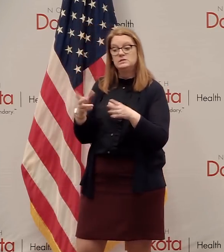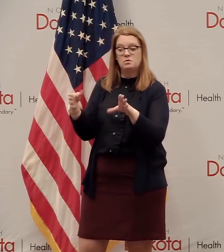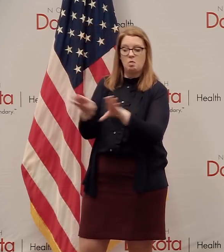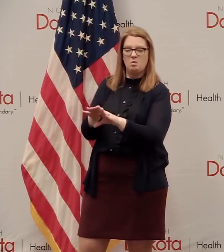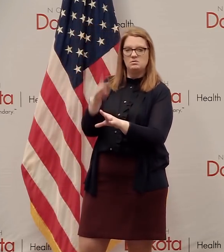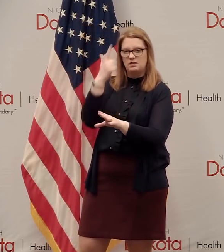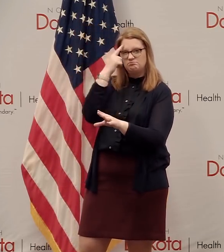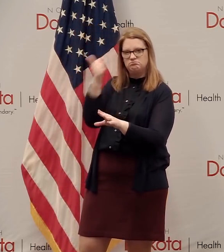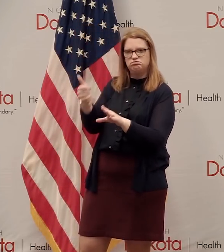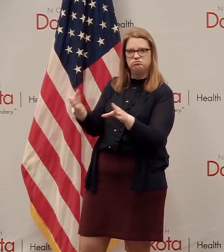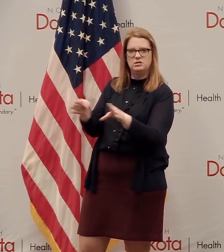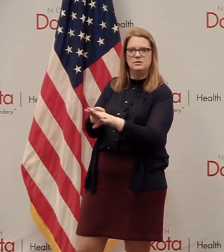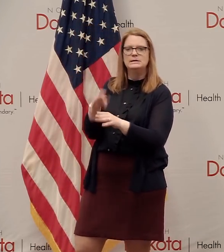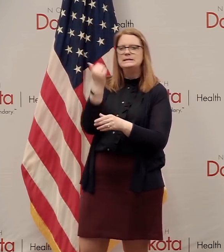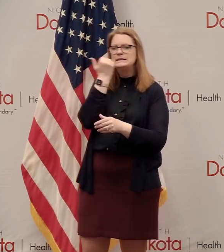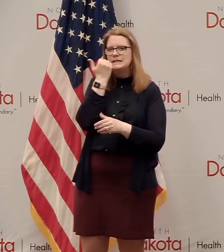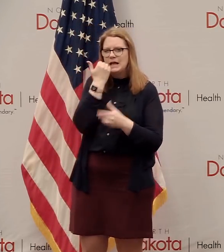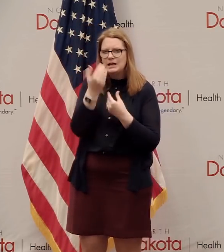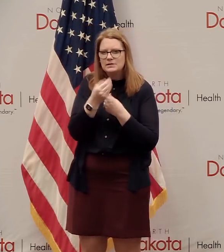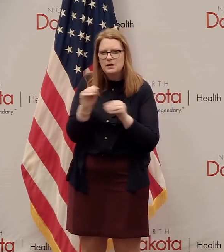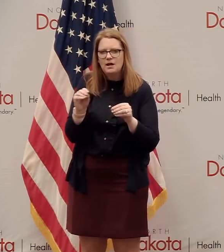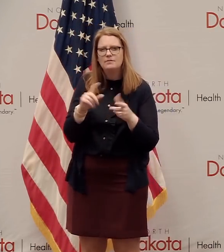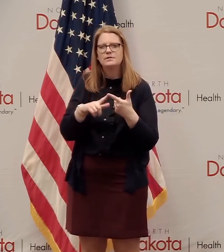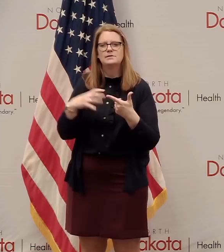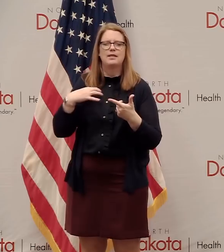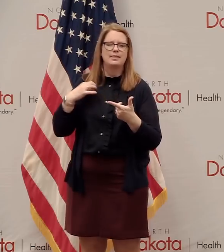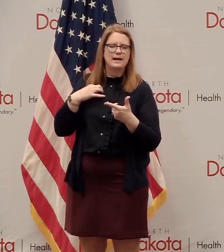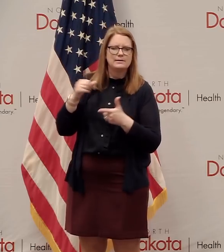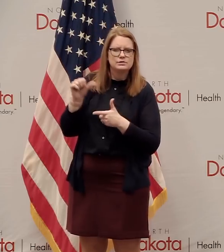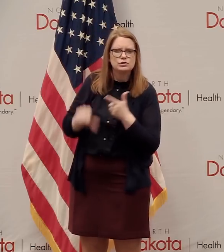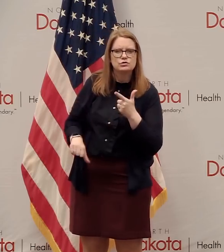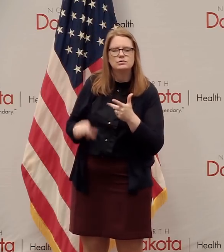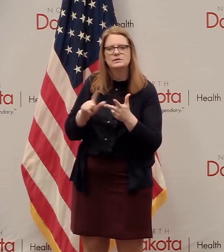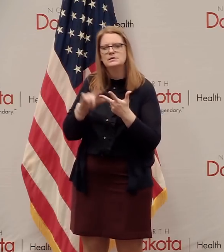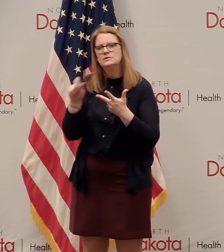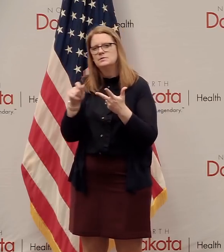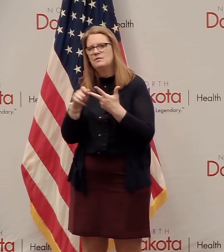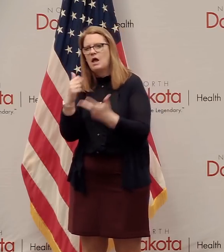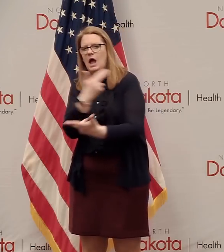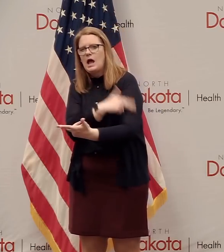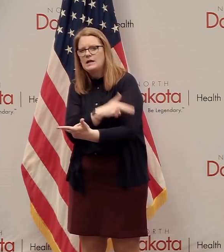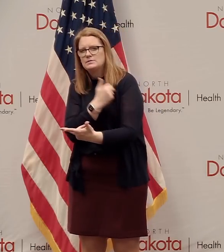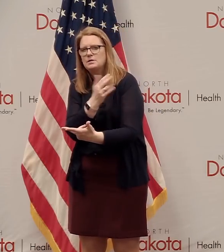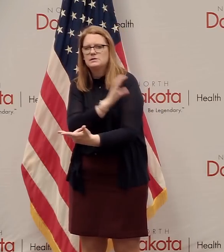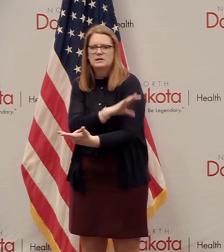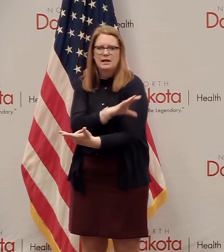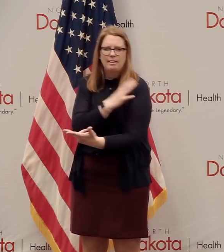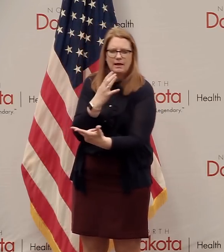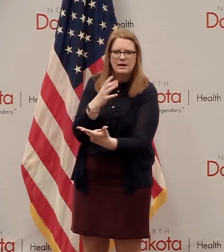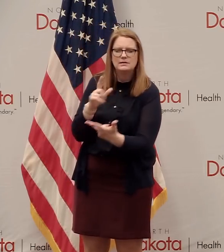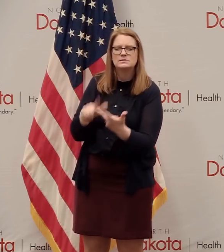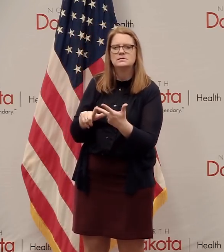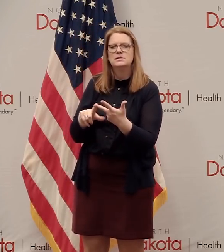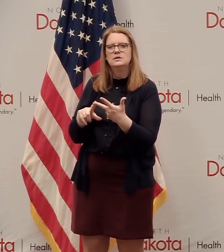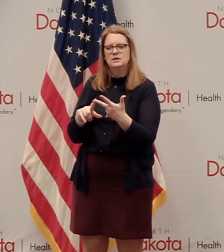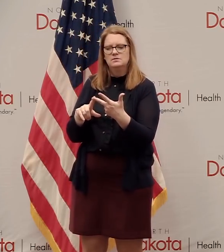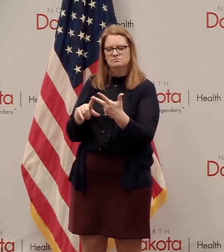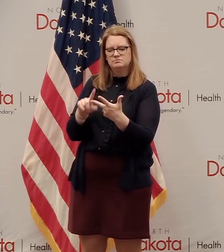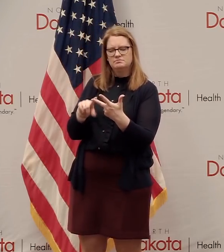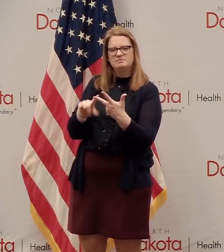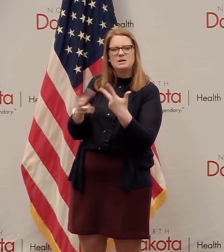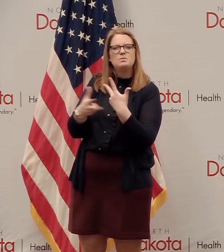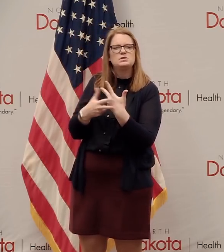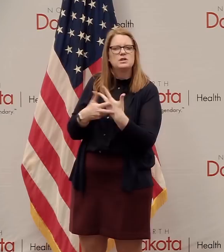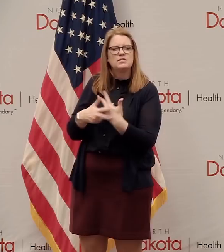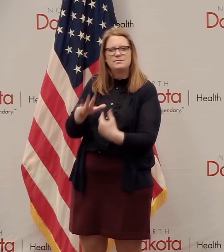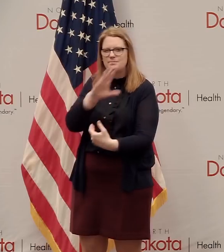own. These would include dentist offices or elective surgery businesses. Certain hospitals and clinics have slowed or stopped. That was to preserve